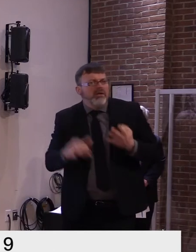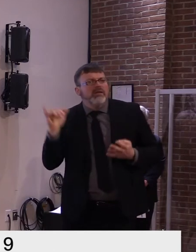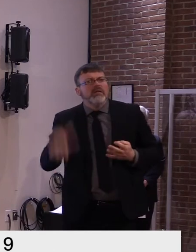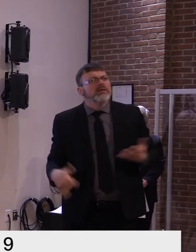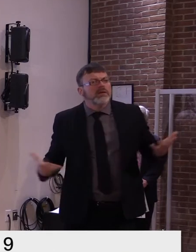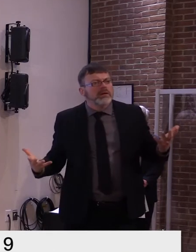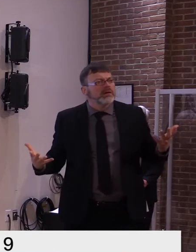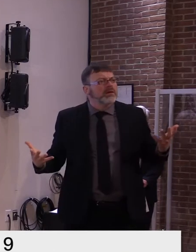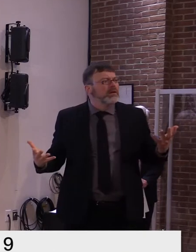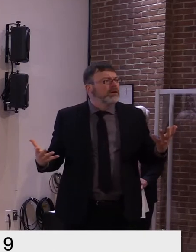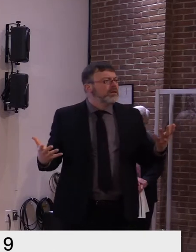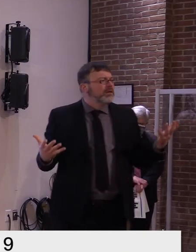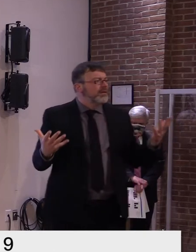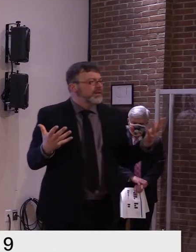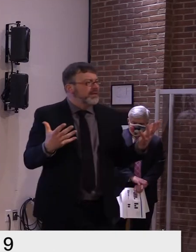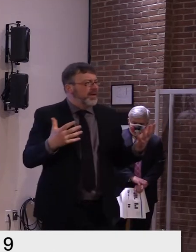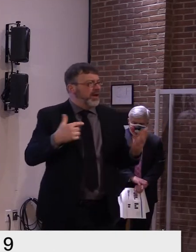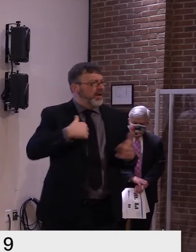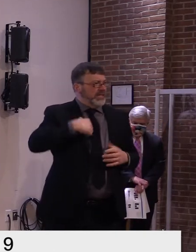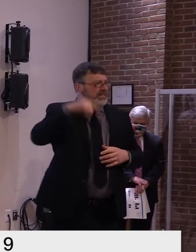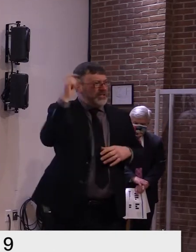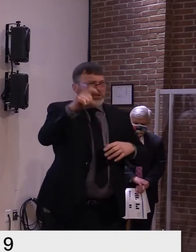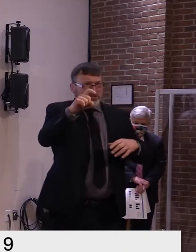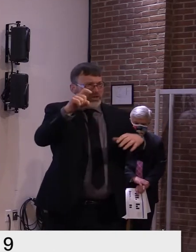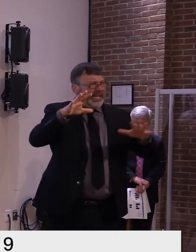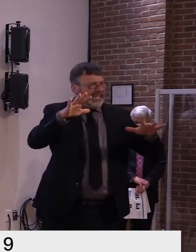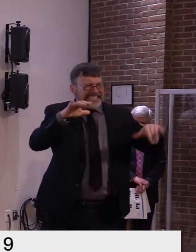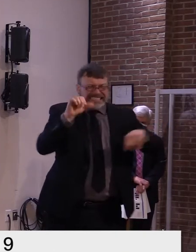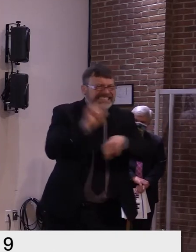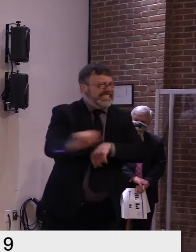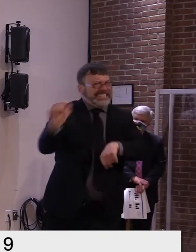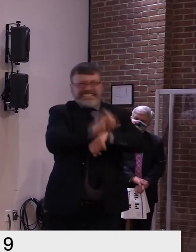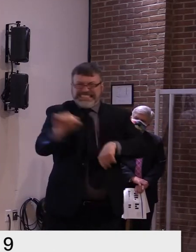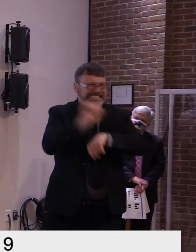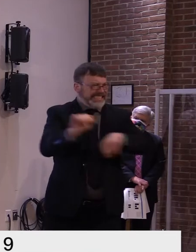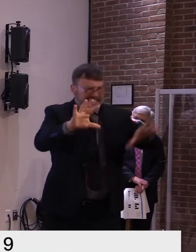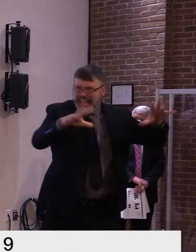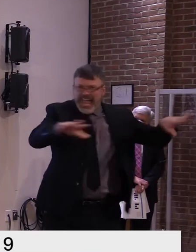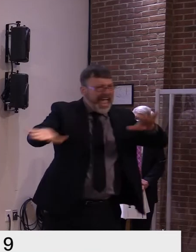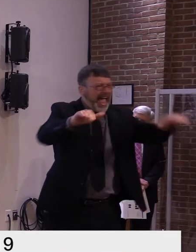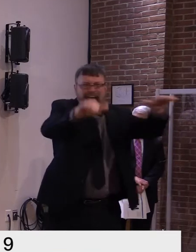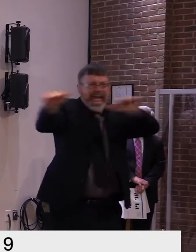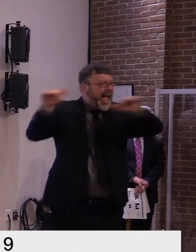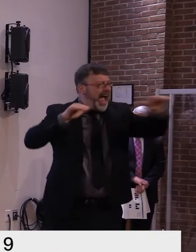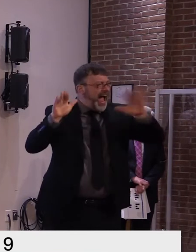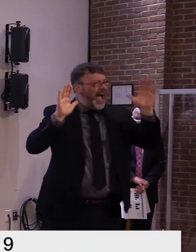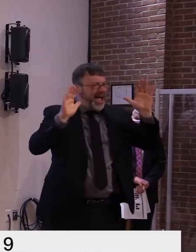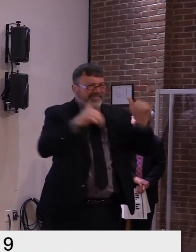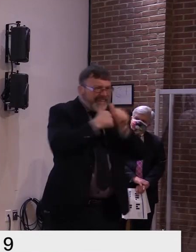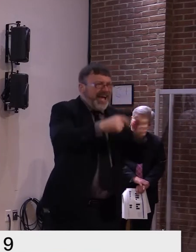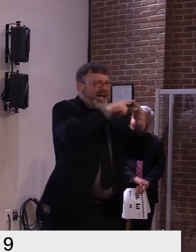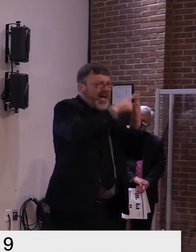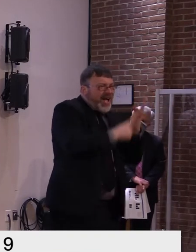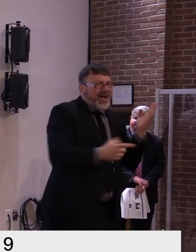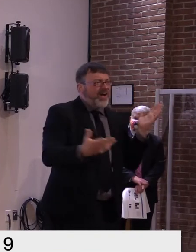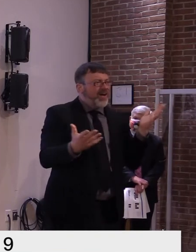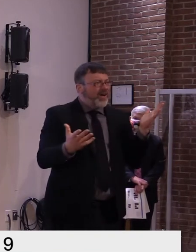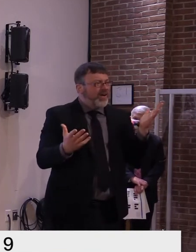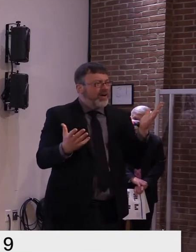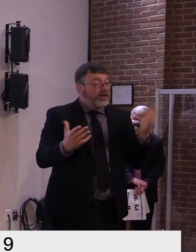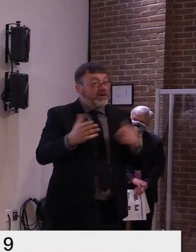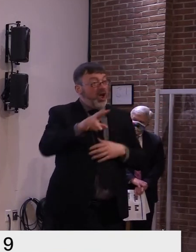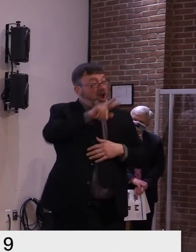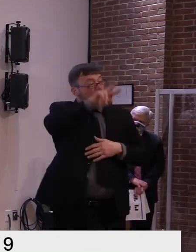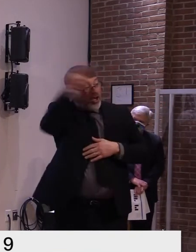efforts. As of yesterday, the list of states that reported the variant included Texas, Connecticut,